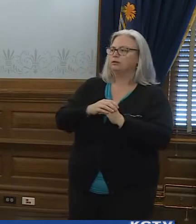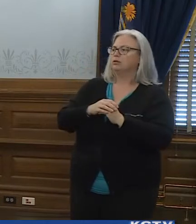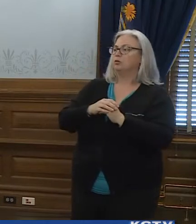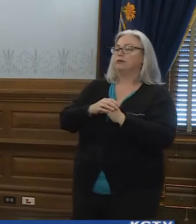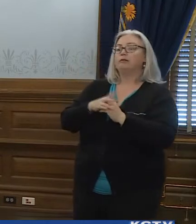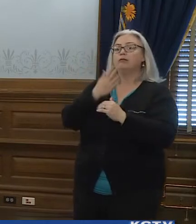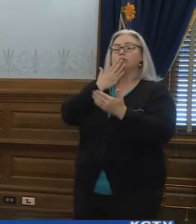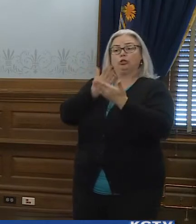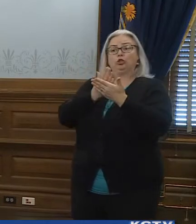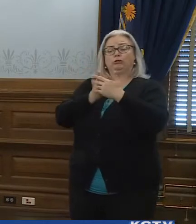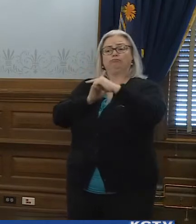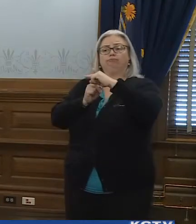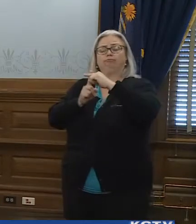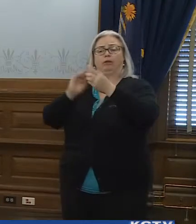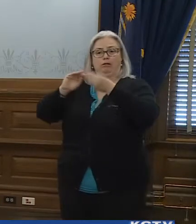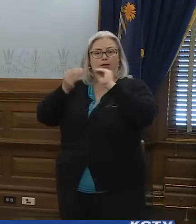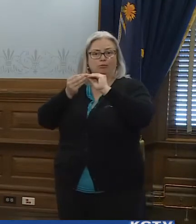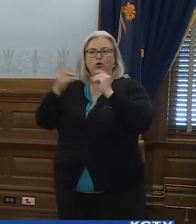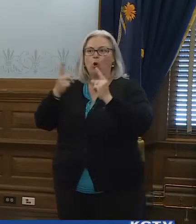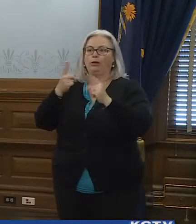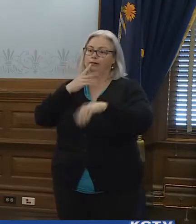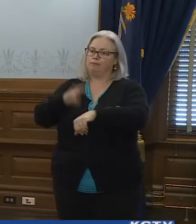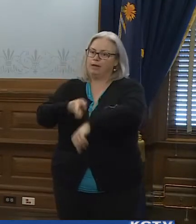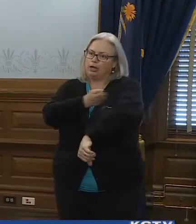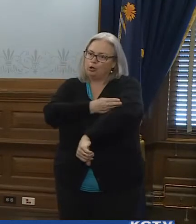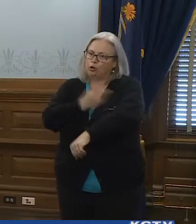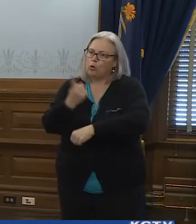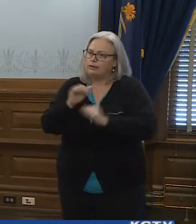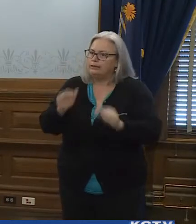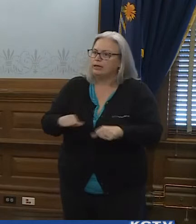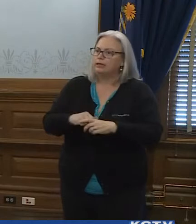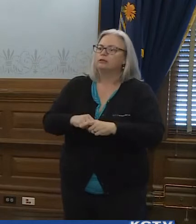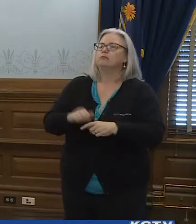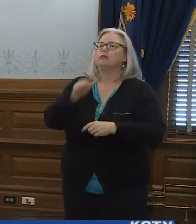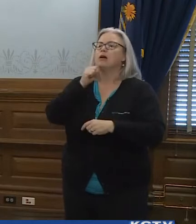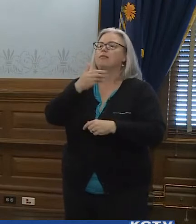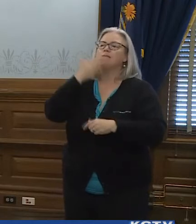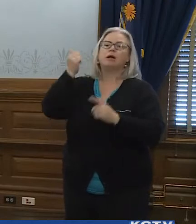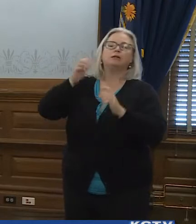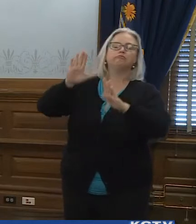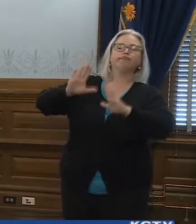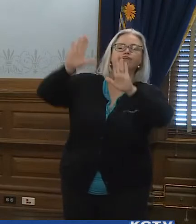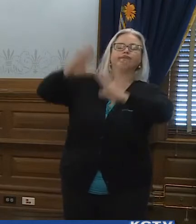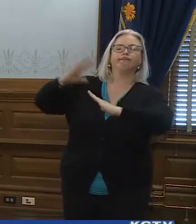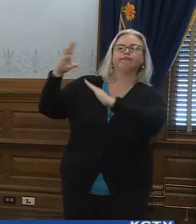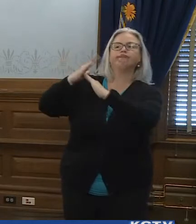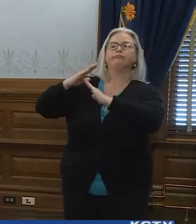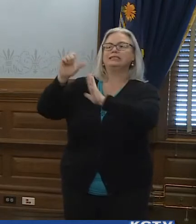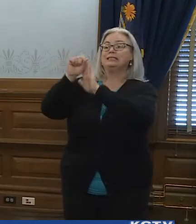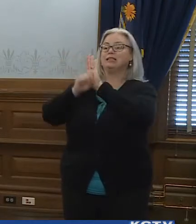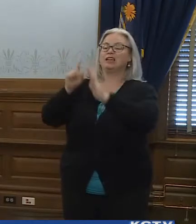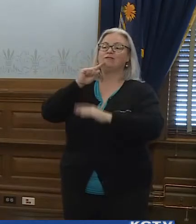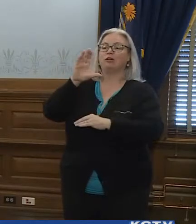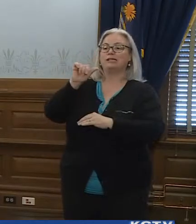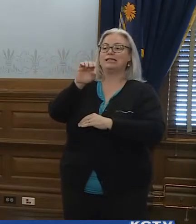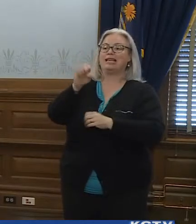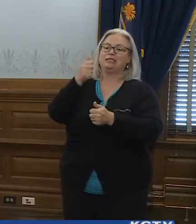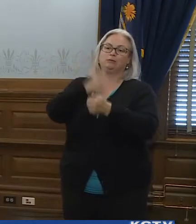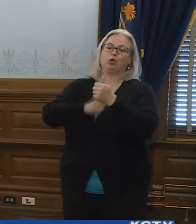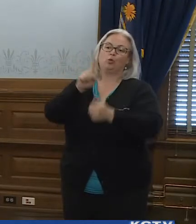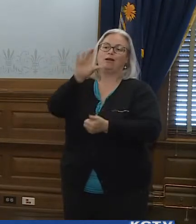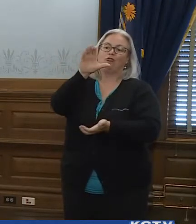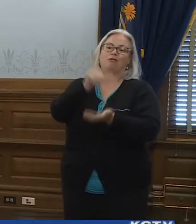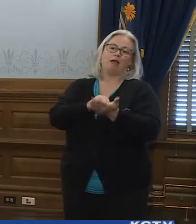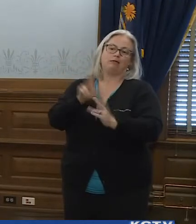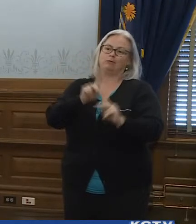very favorable numbers. We can always get better, and we're not the most outstanding state in terms of cases per